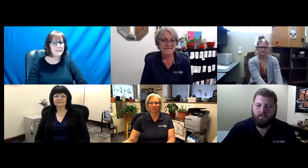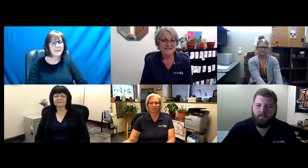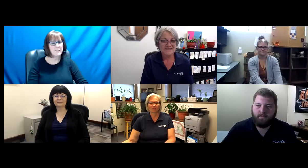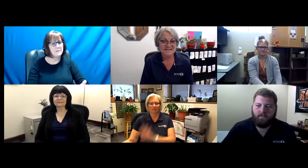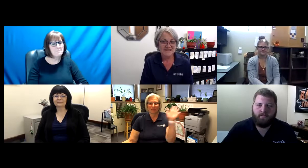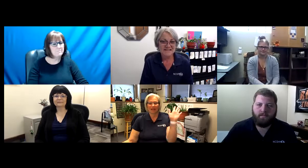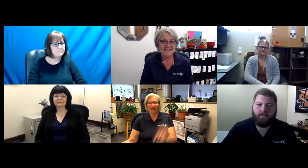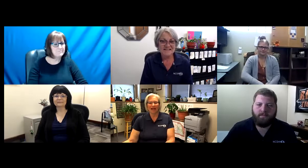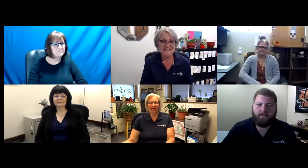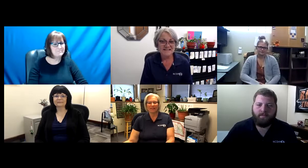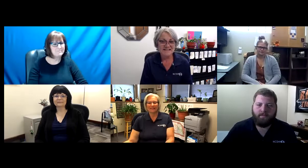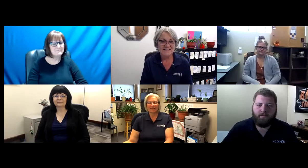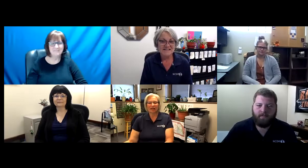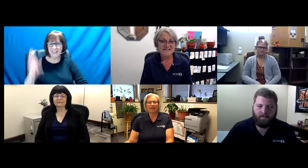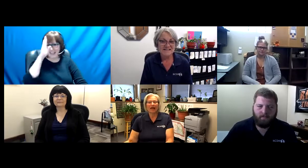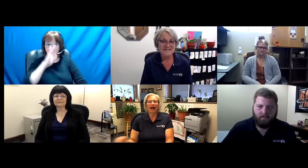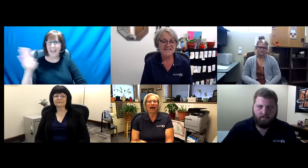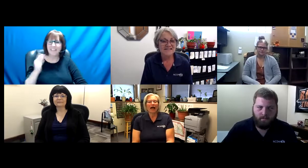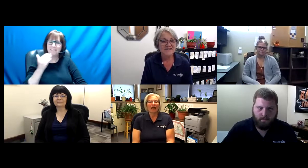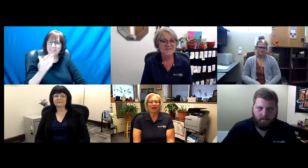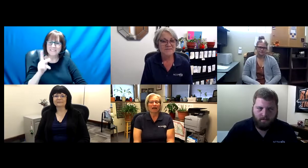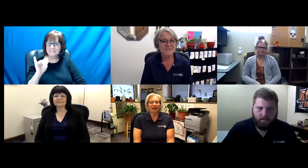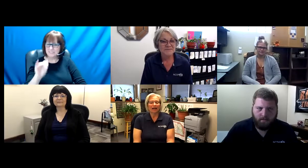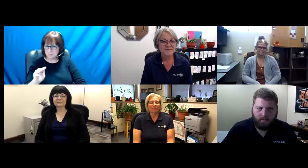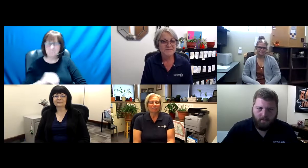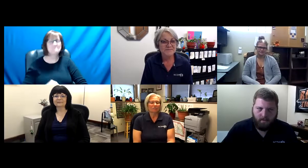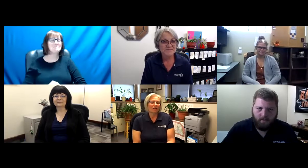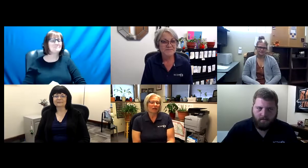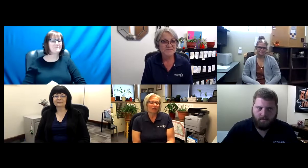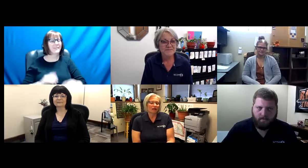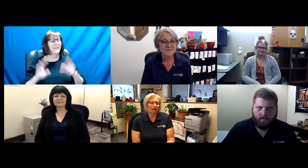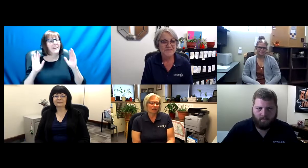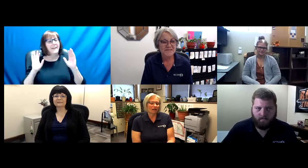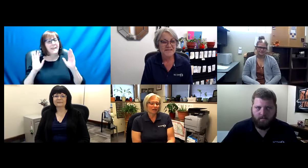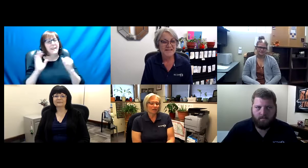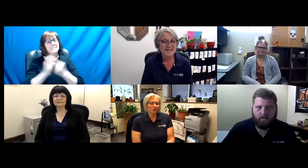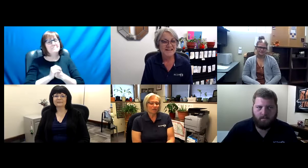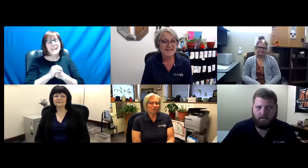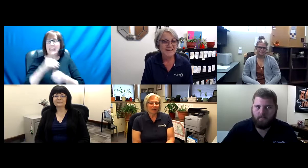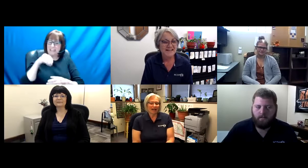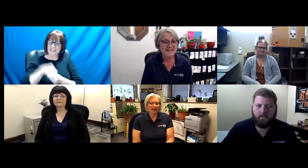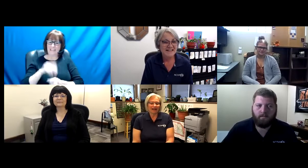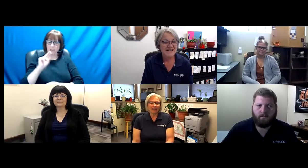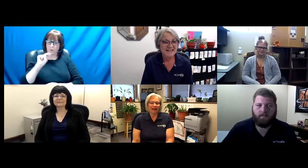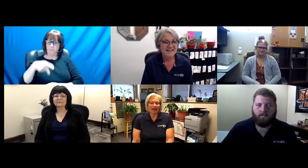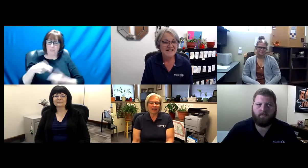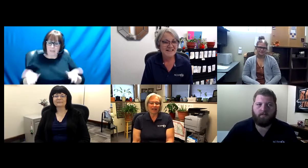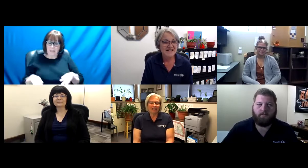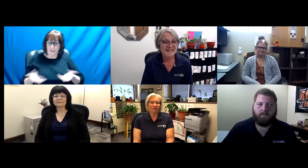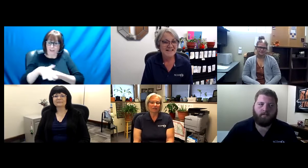Kathy? Hi, thanks, Kim. Um, in North Platte, I live very